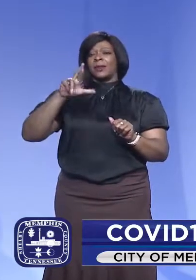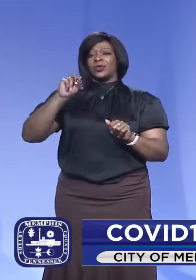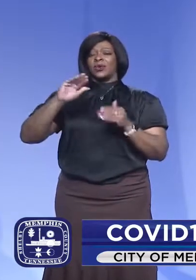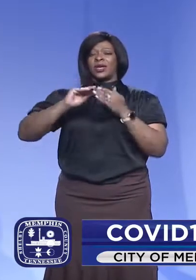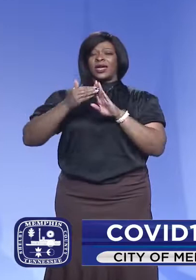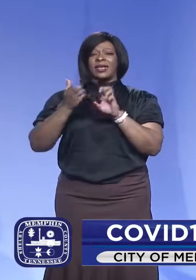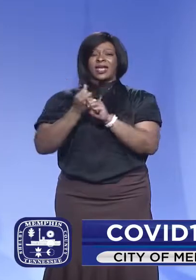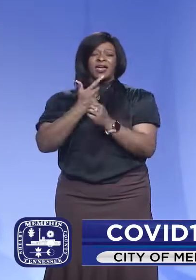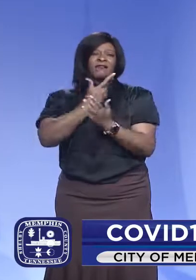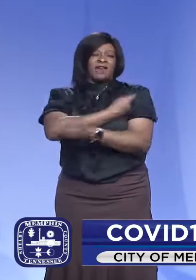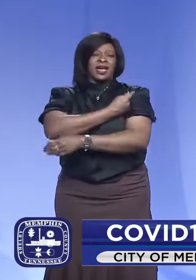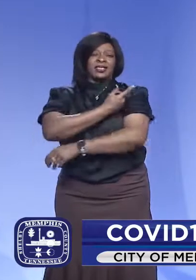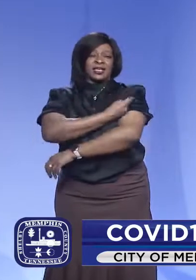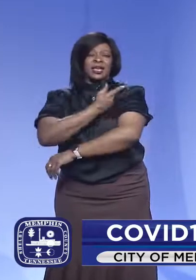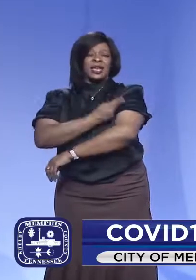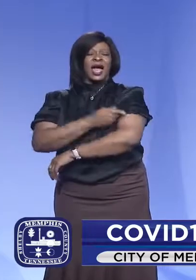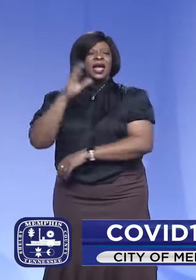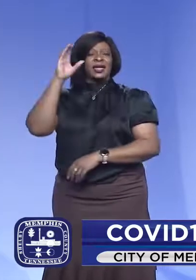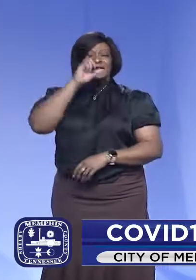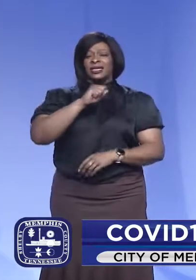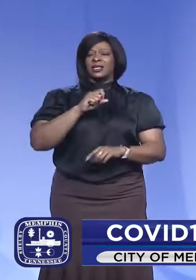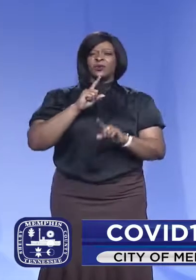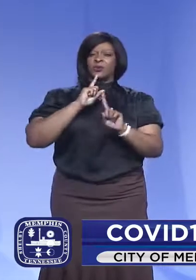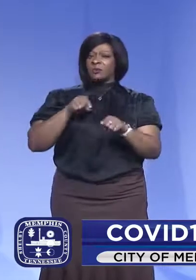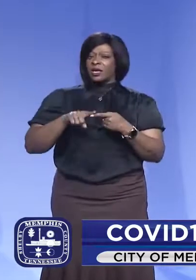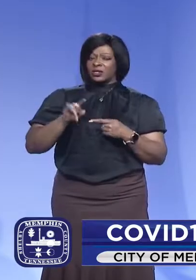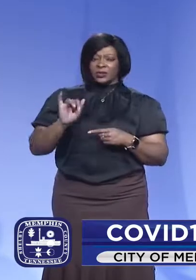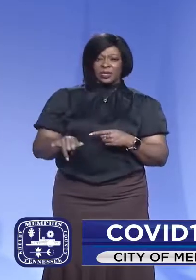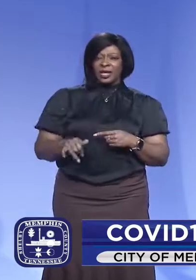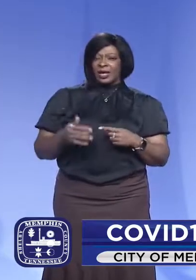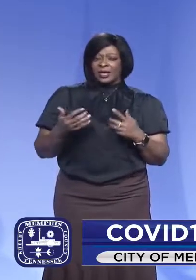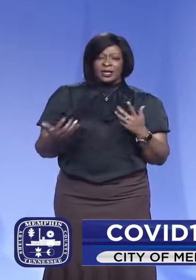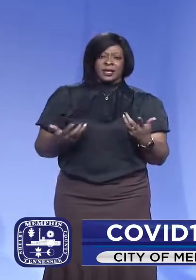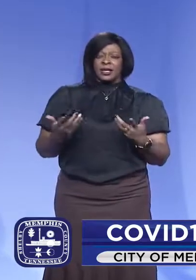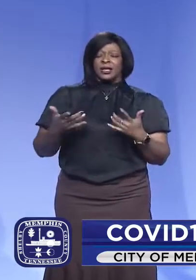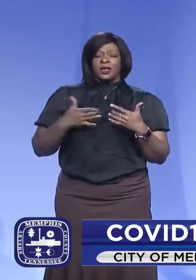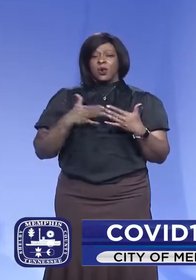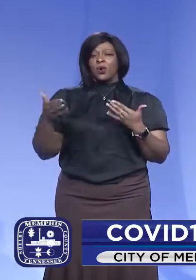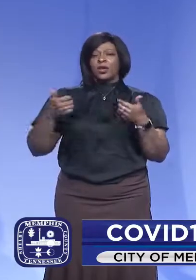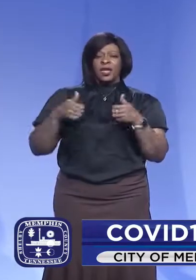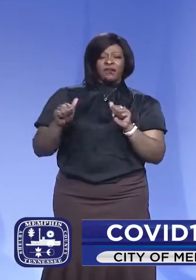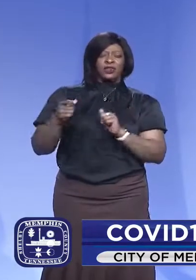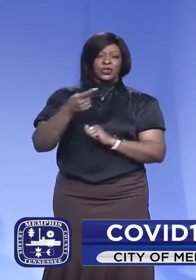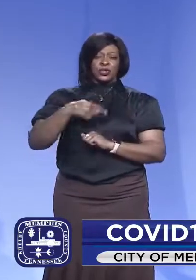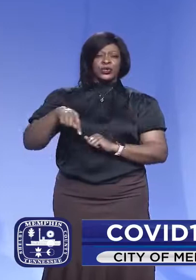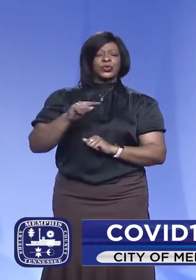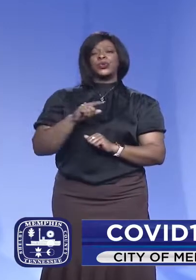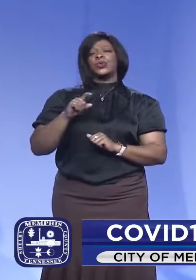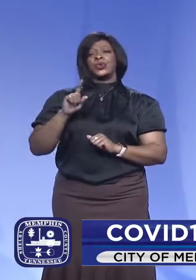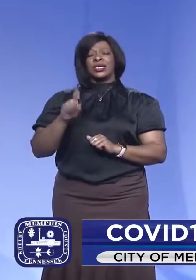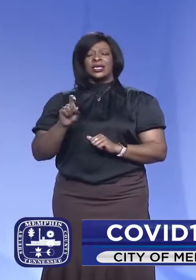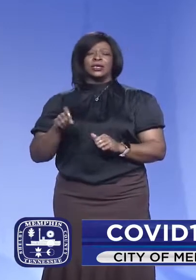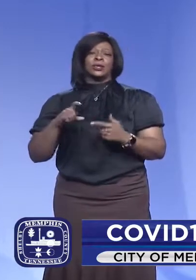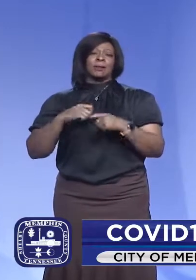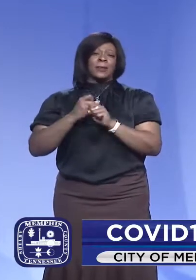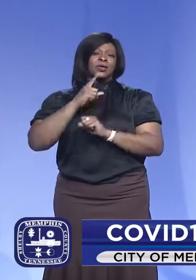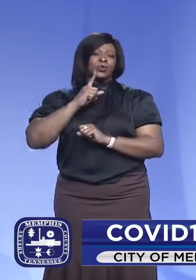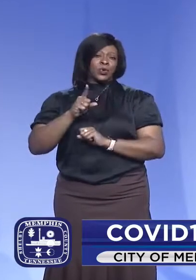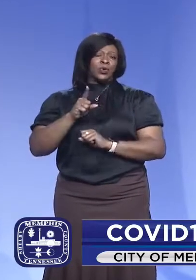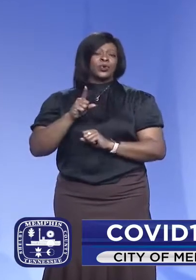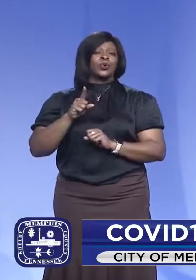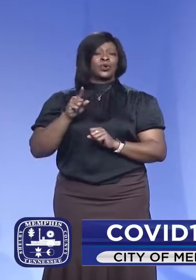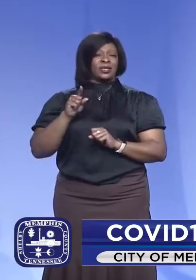getting vaccinated. I guess maybe a response to that and just the ongoing effort you all are leading to make sure